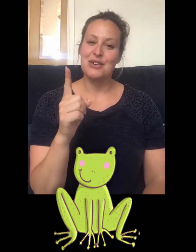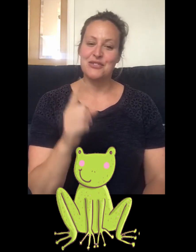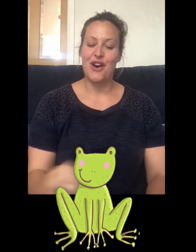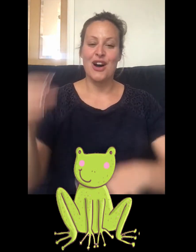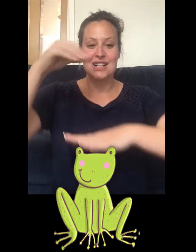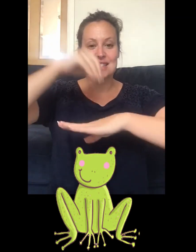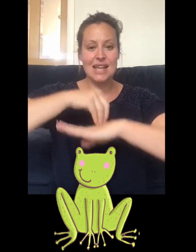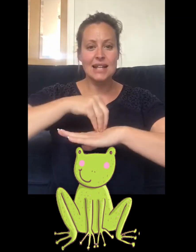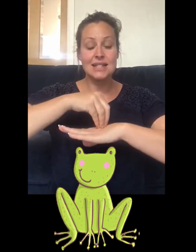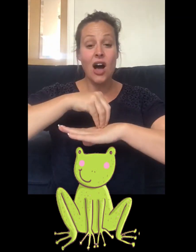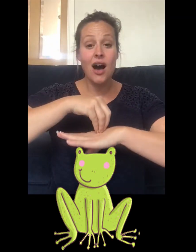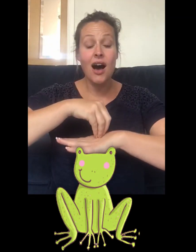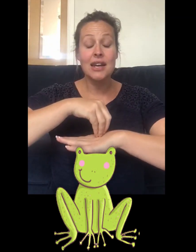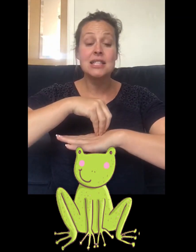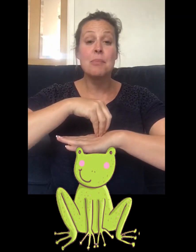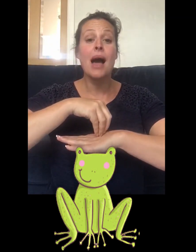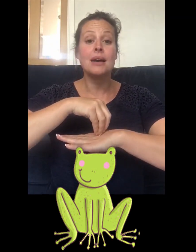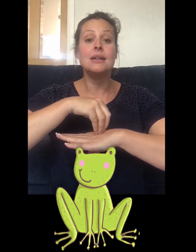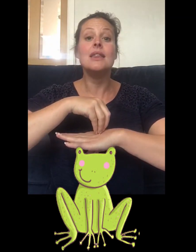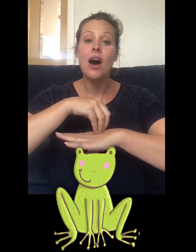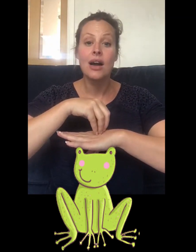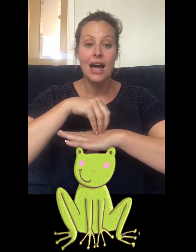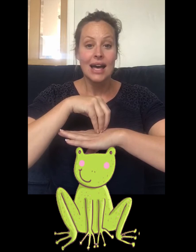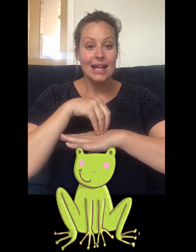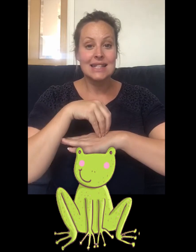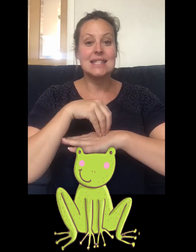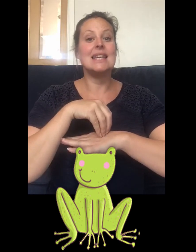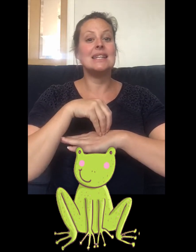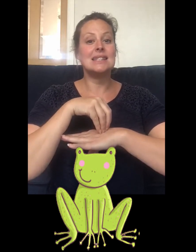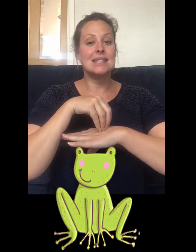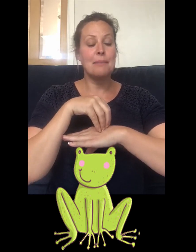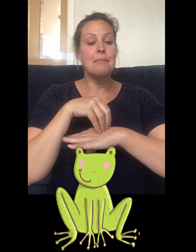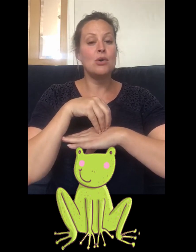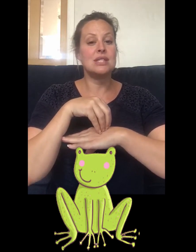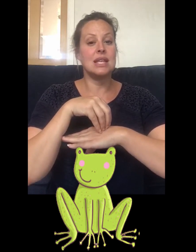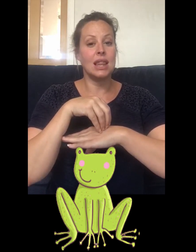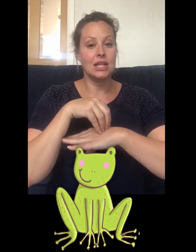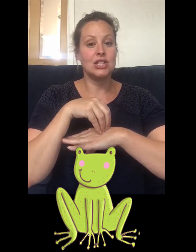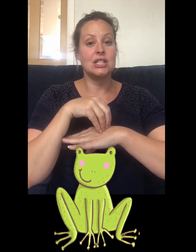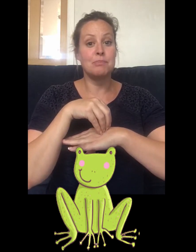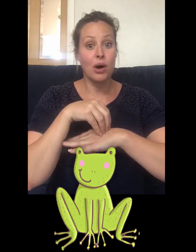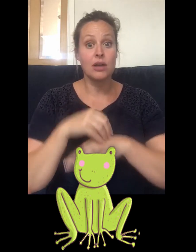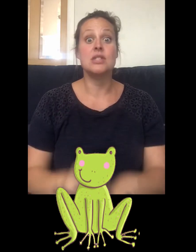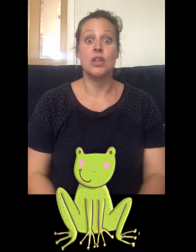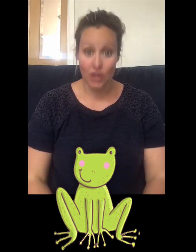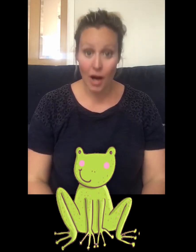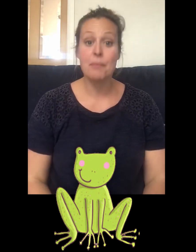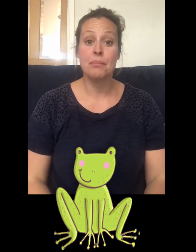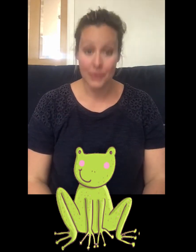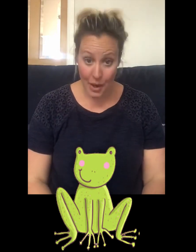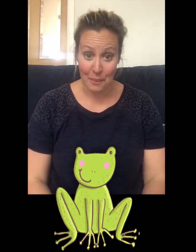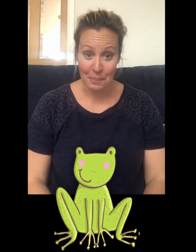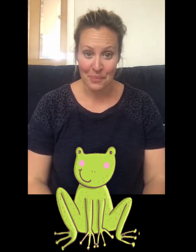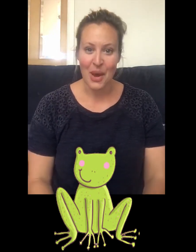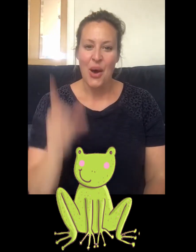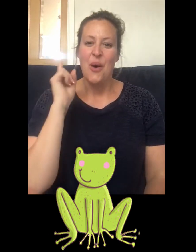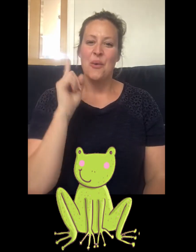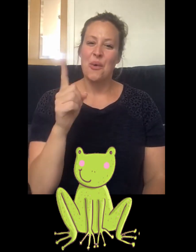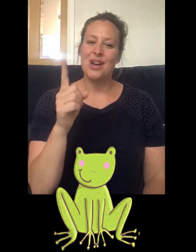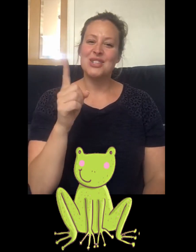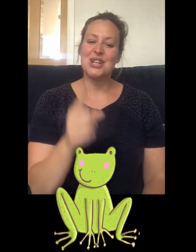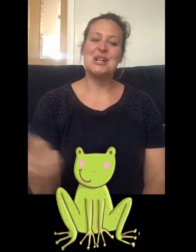speckled frog. Sat on a speckled log. Eating some most delicious bugs. Yum yum.